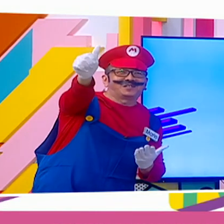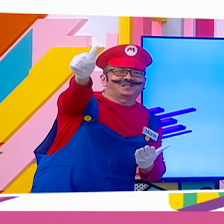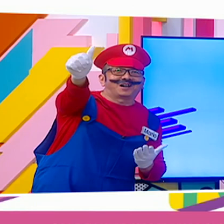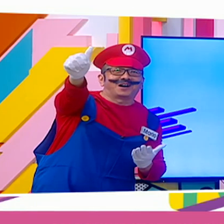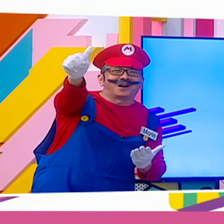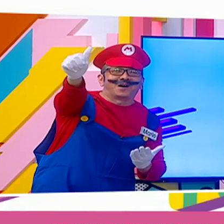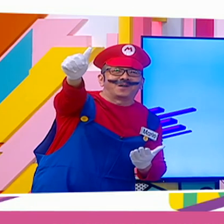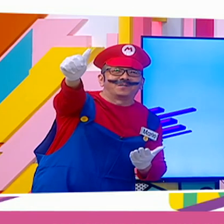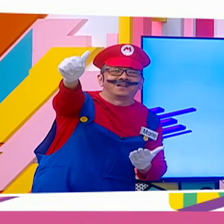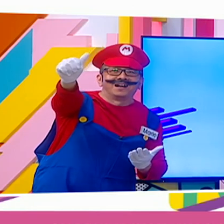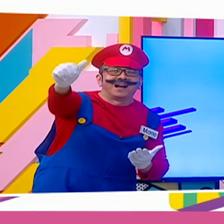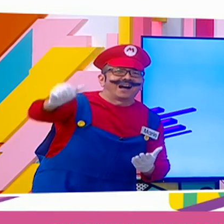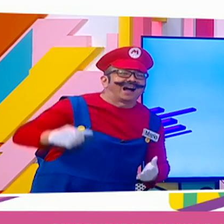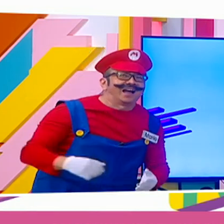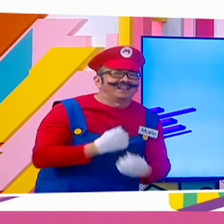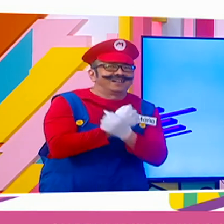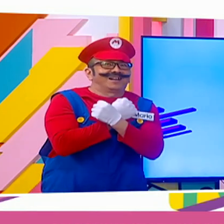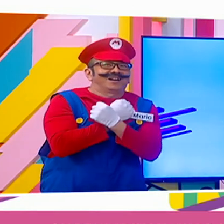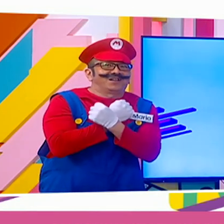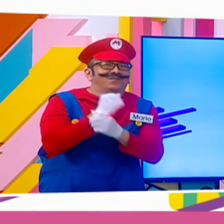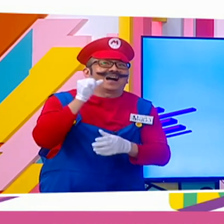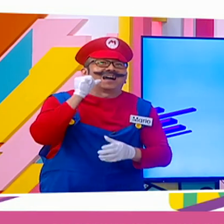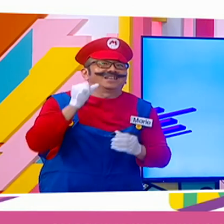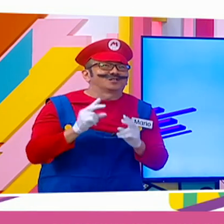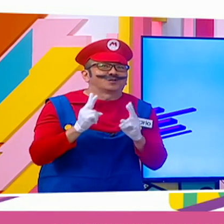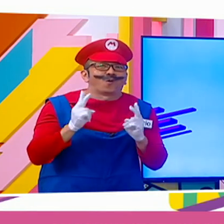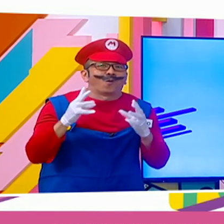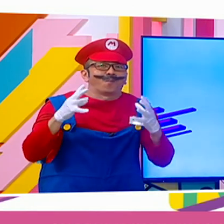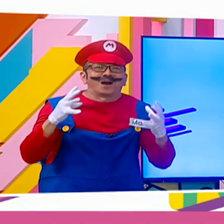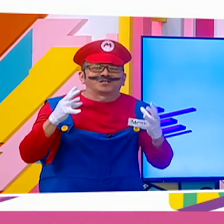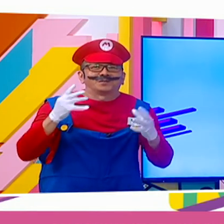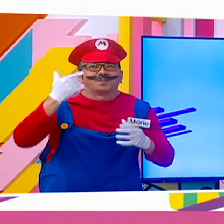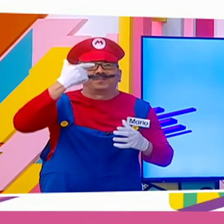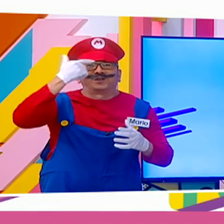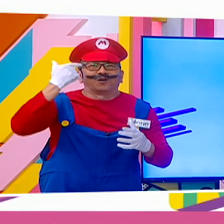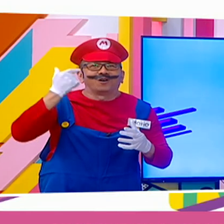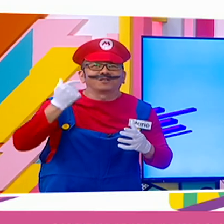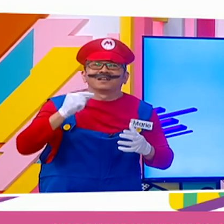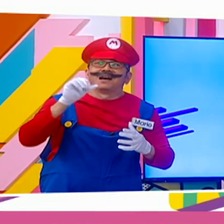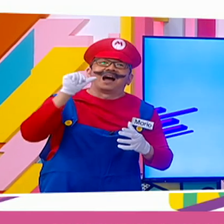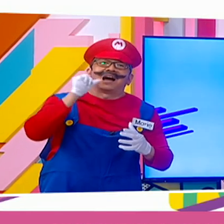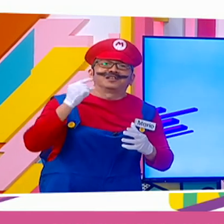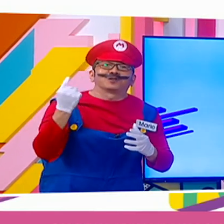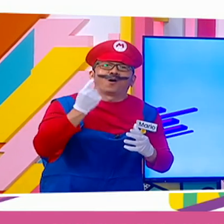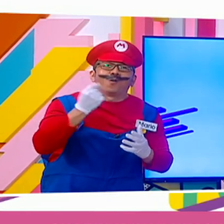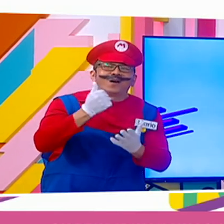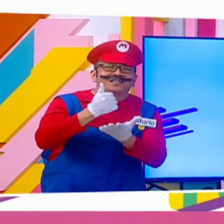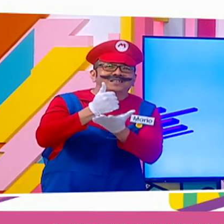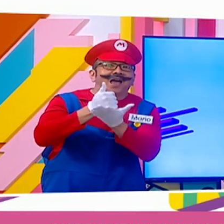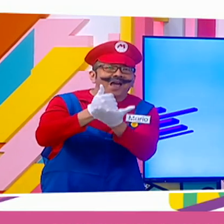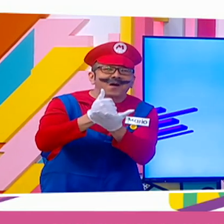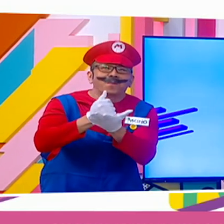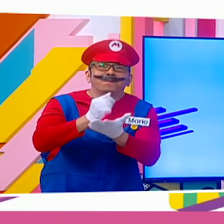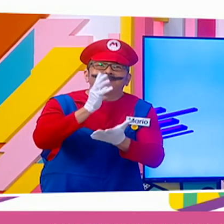Good job! I love Anis so much because Anis